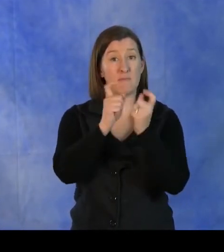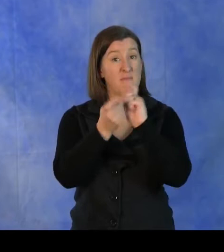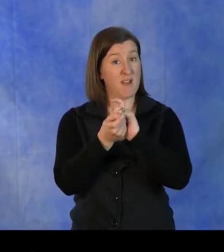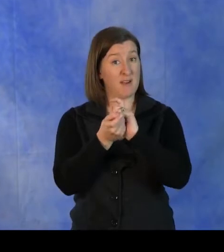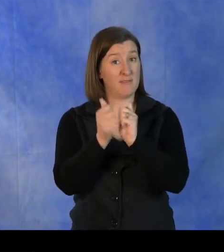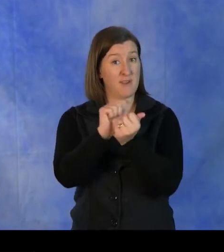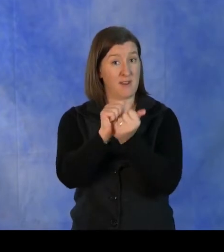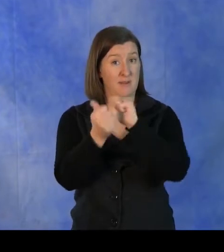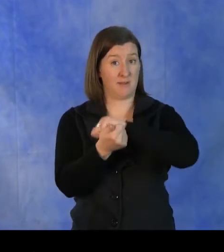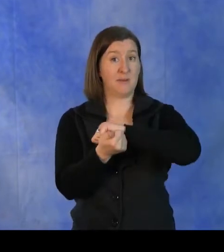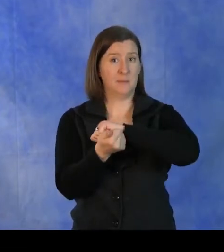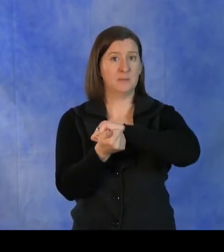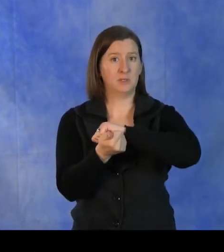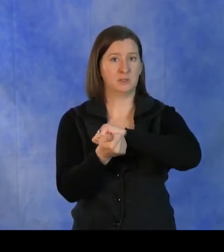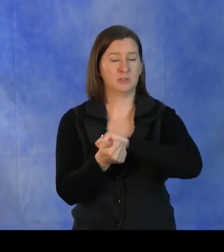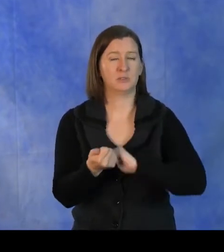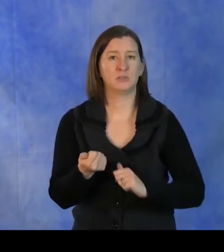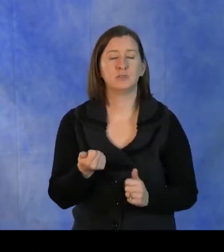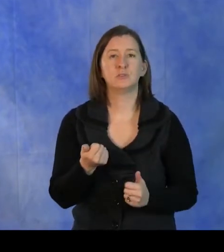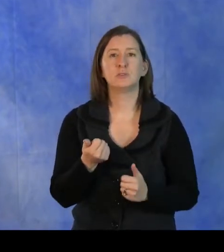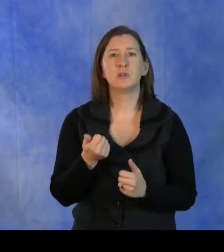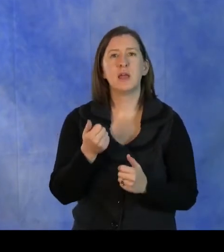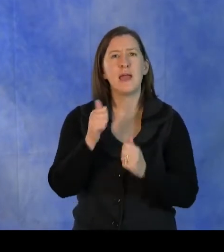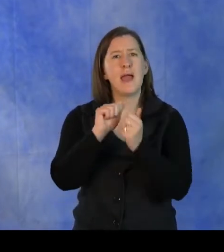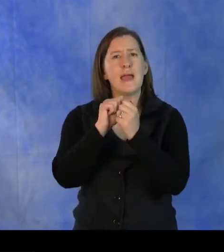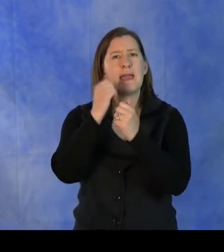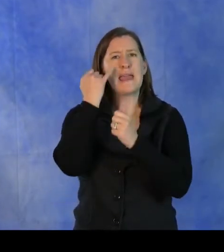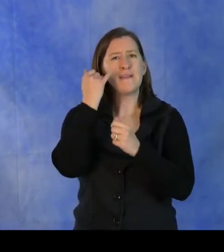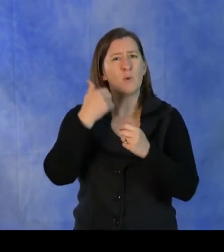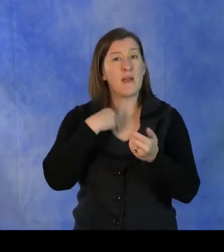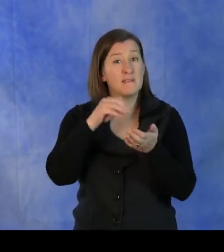The next one I want to talk about accommodations.